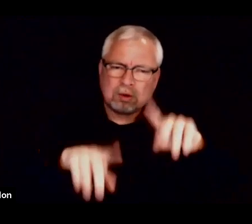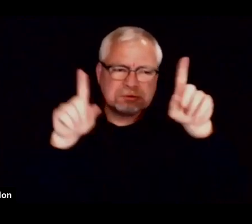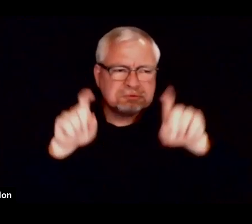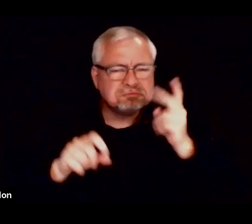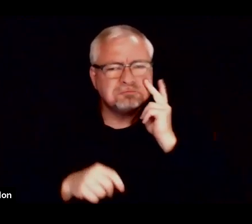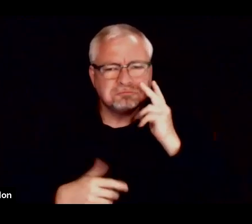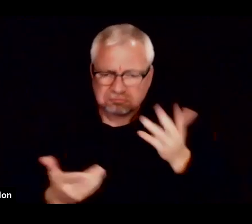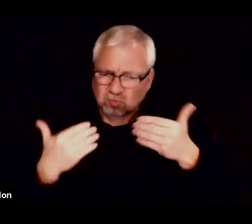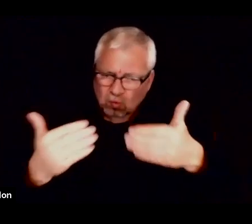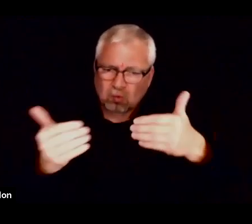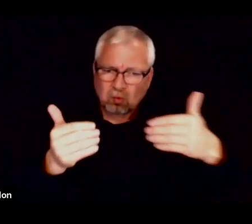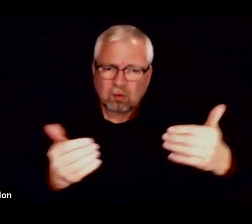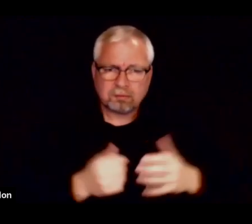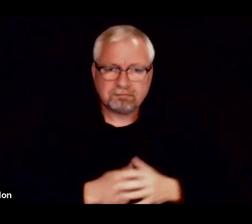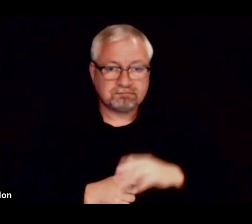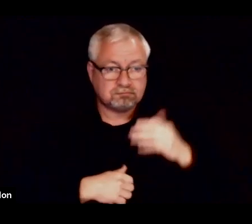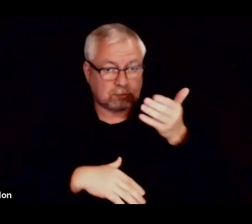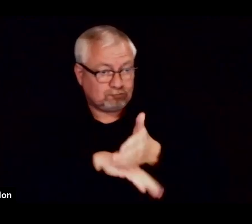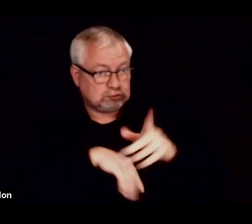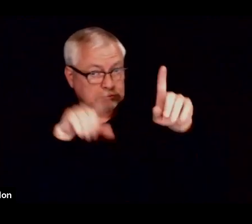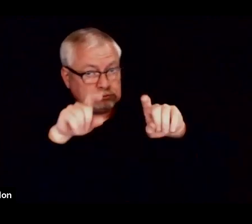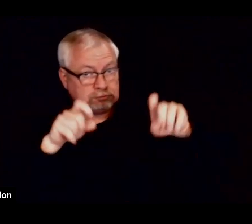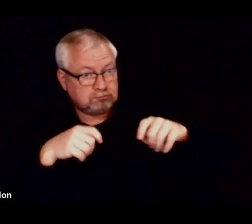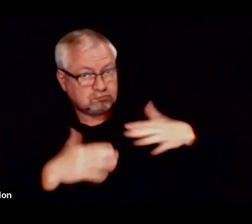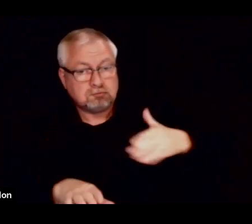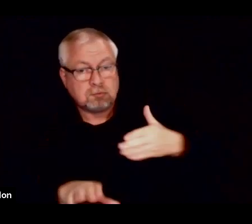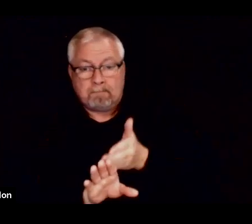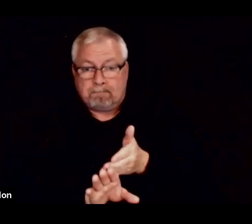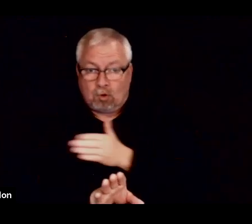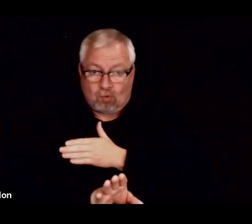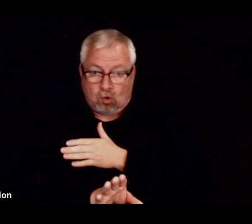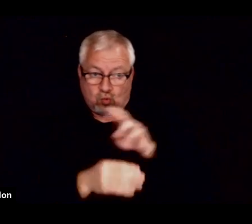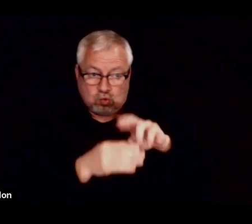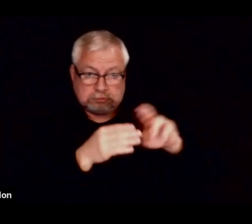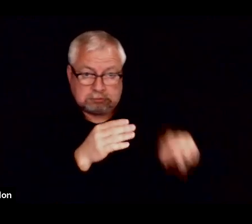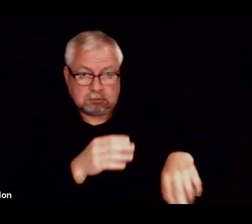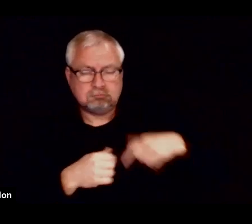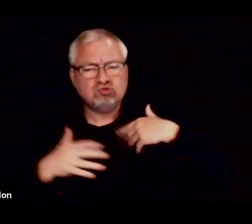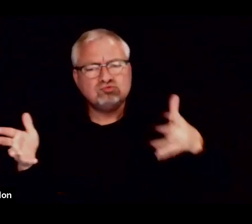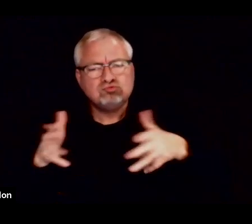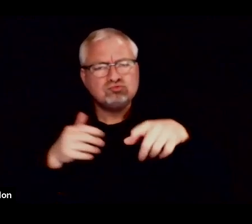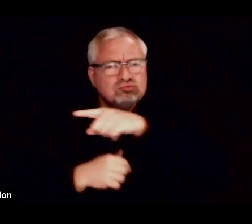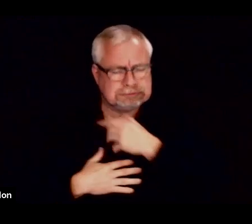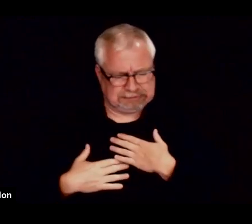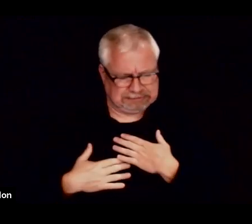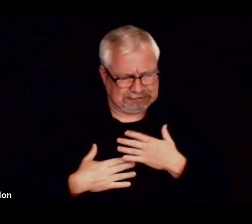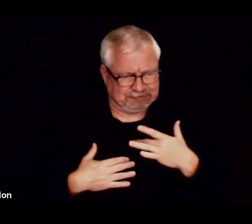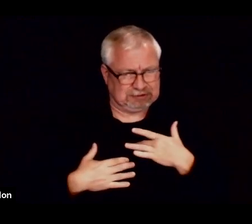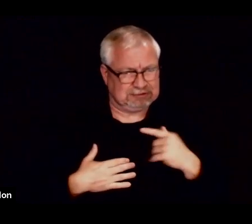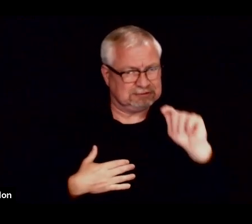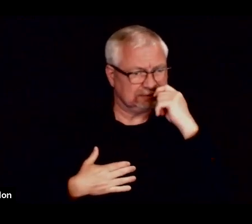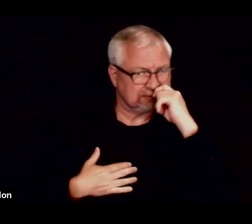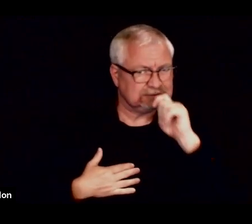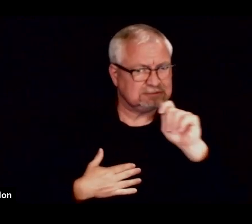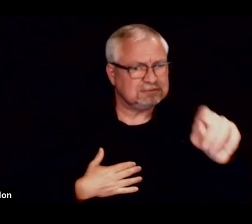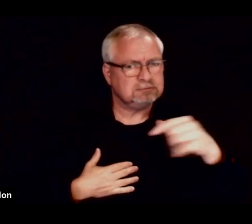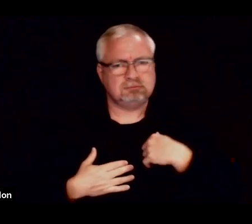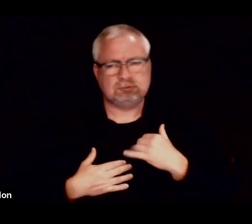been tested, even before they've got results. And certainly if they get positive results, it's so critical that